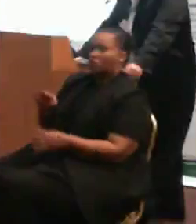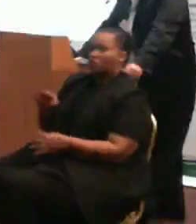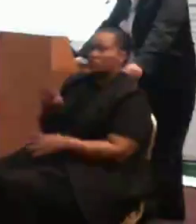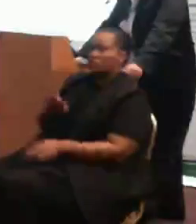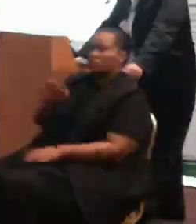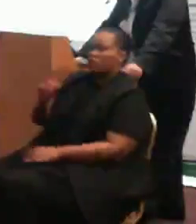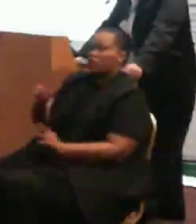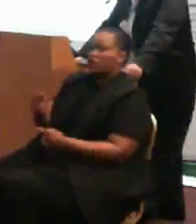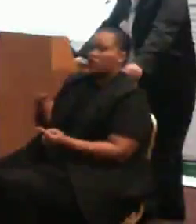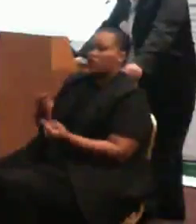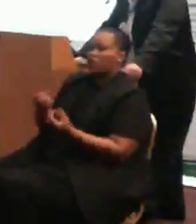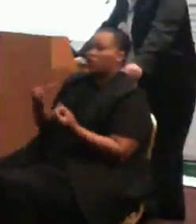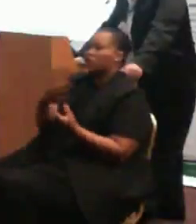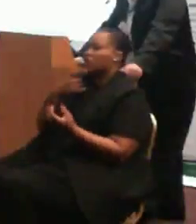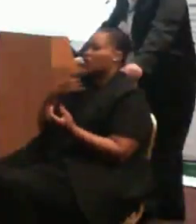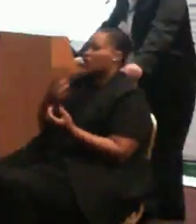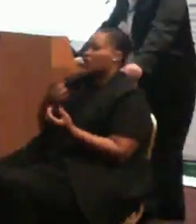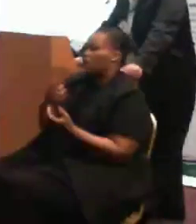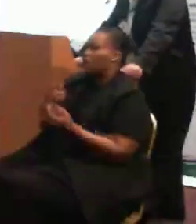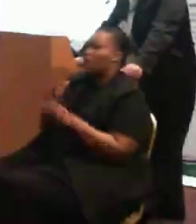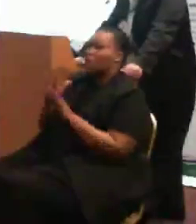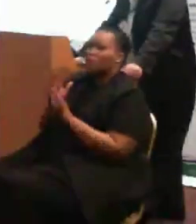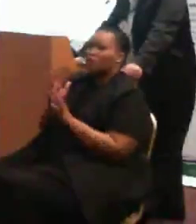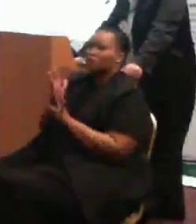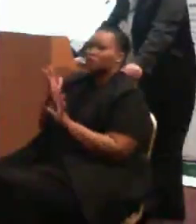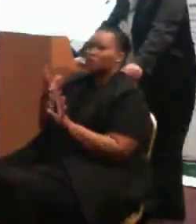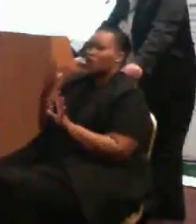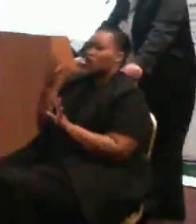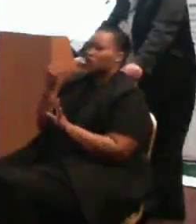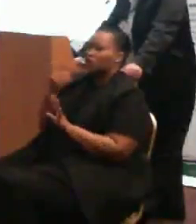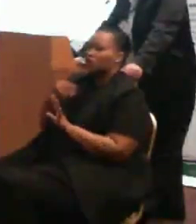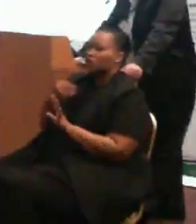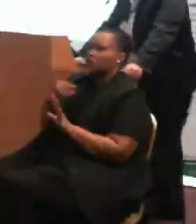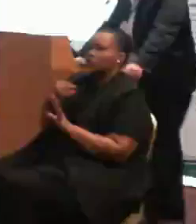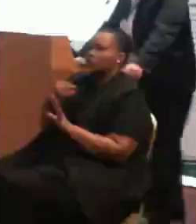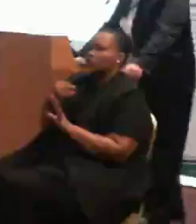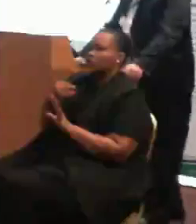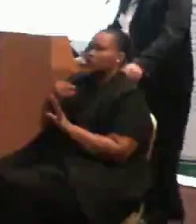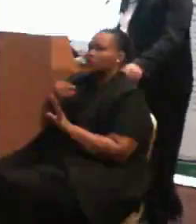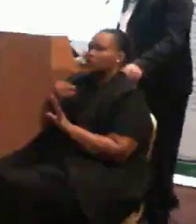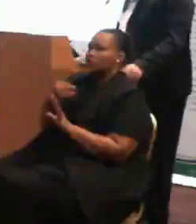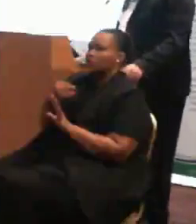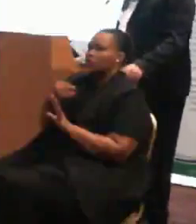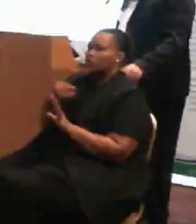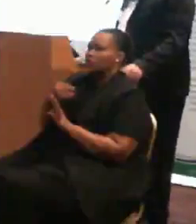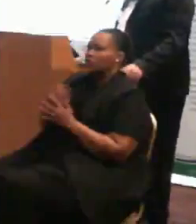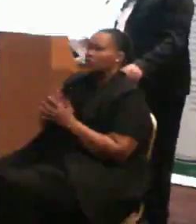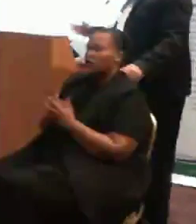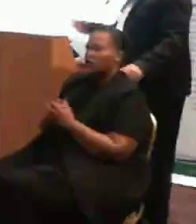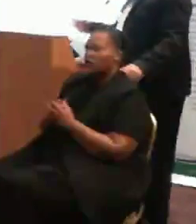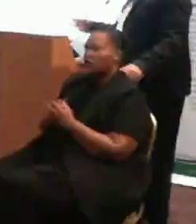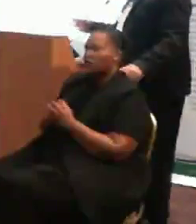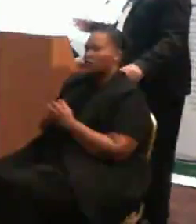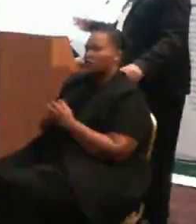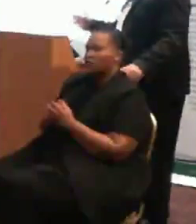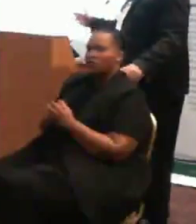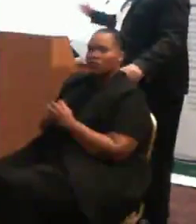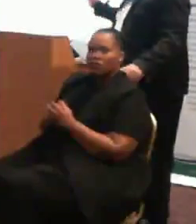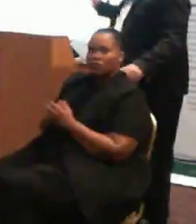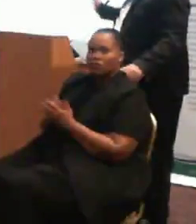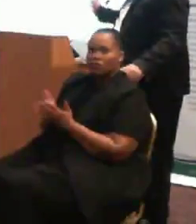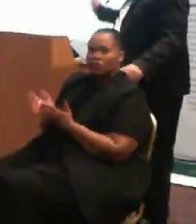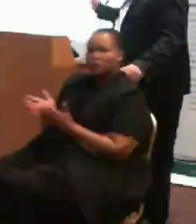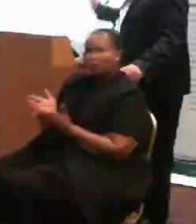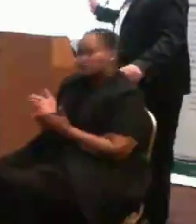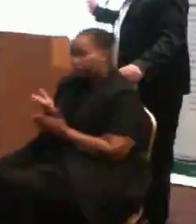me they're going off the grid. In fact, I've got a queue of people who are asking me to help them get off the grid. But at this trajectory, and